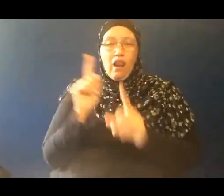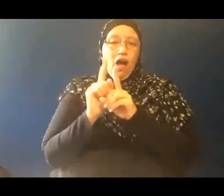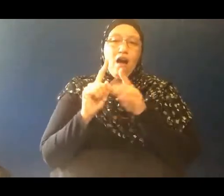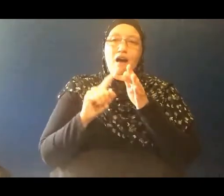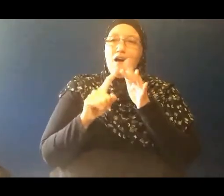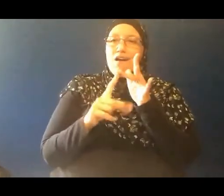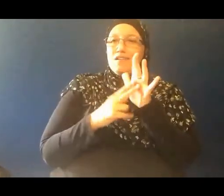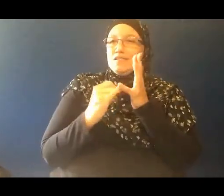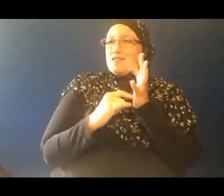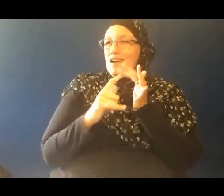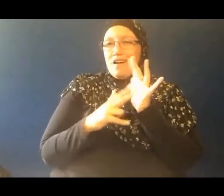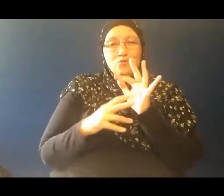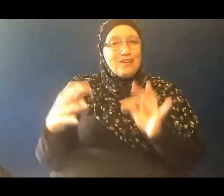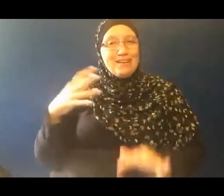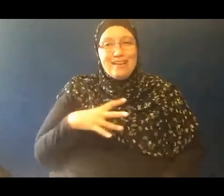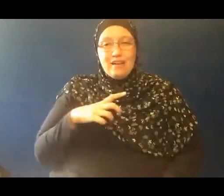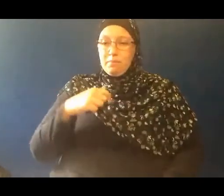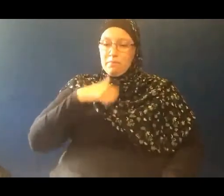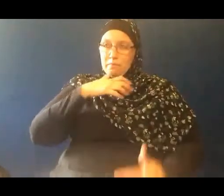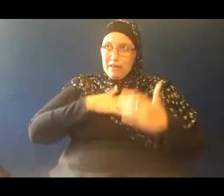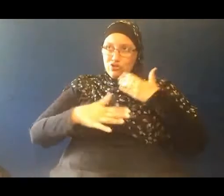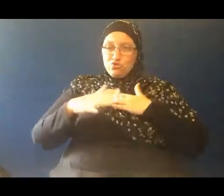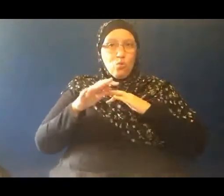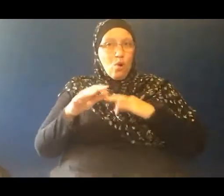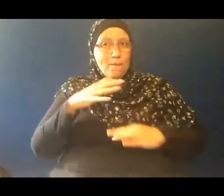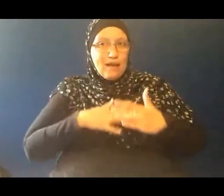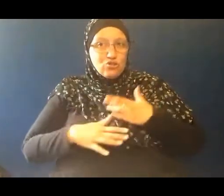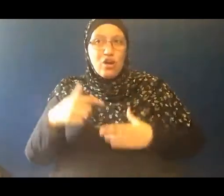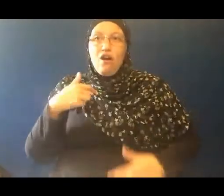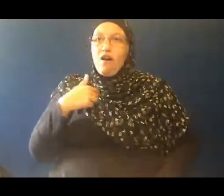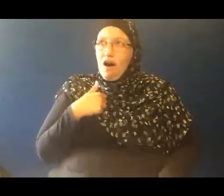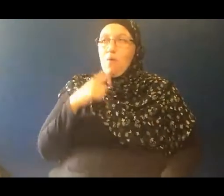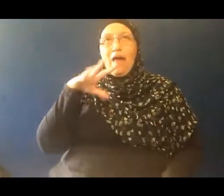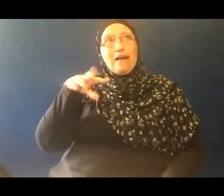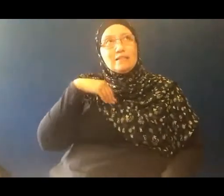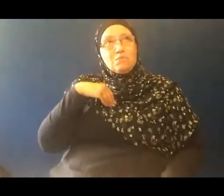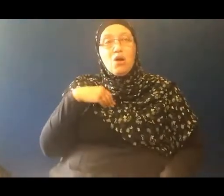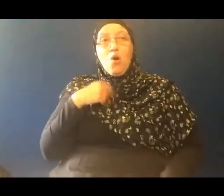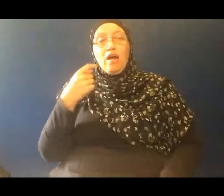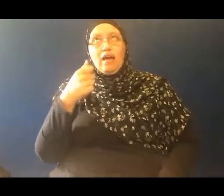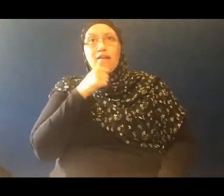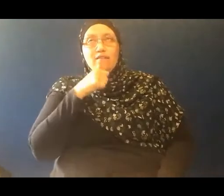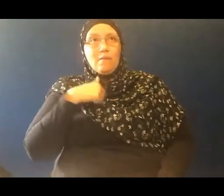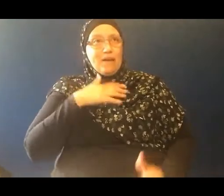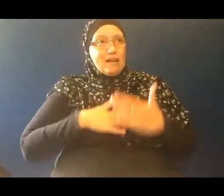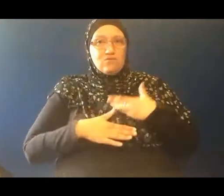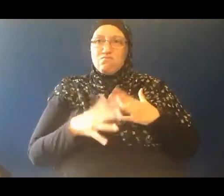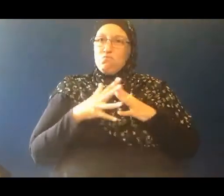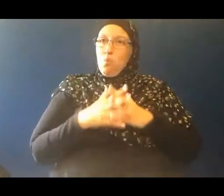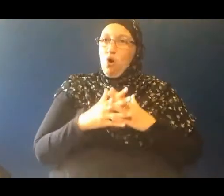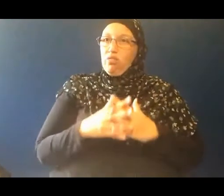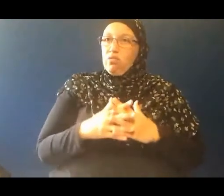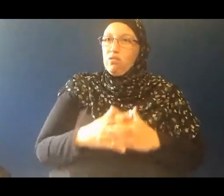a virtue. Whether I'm patient or not, I admit that patience is a virtue. In so much